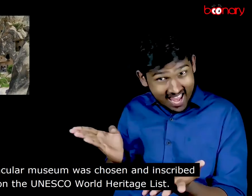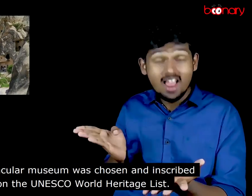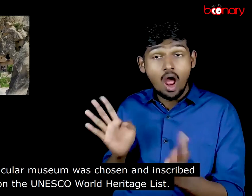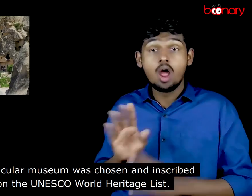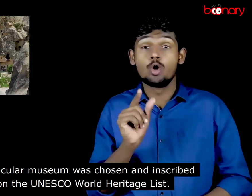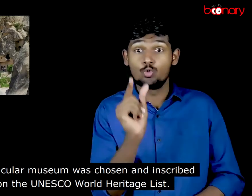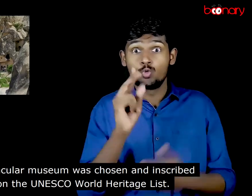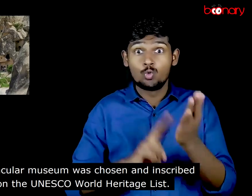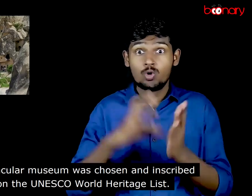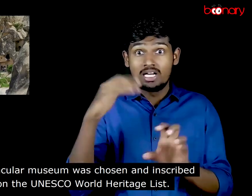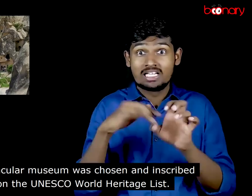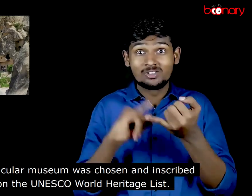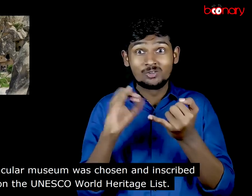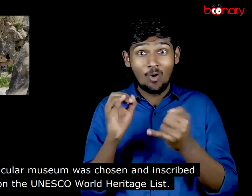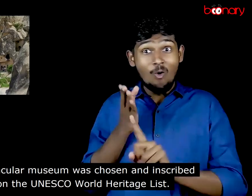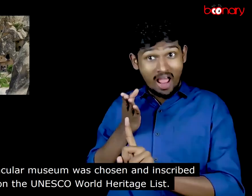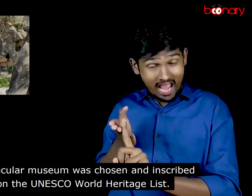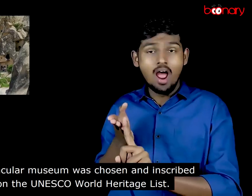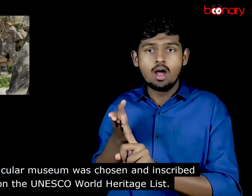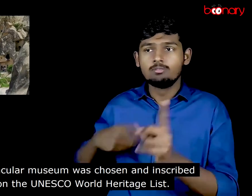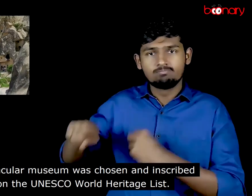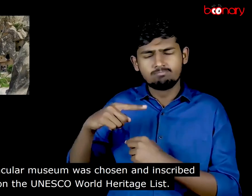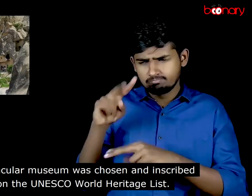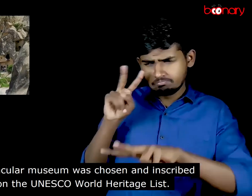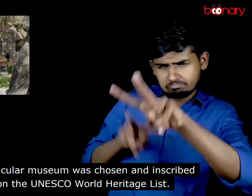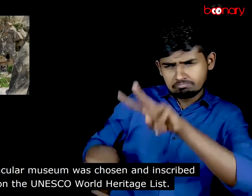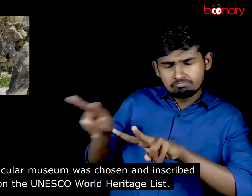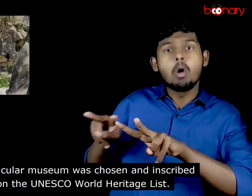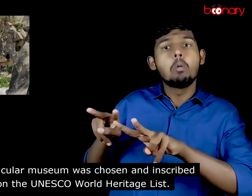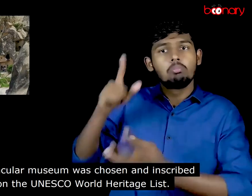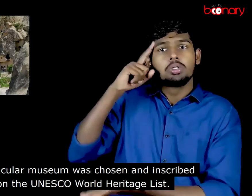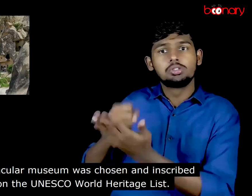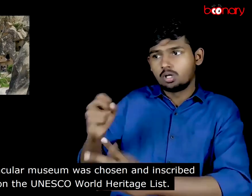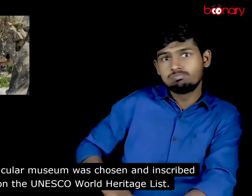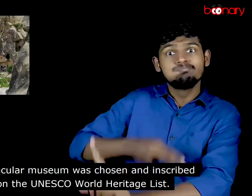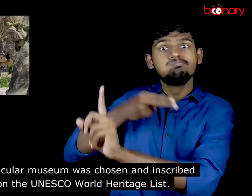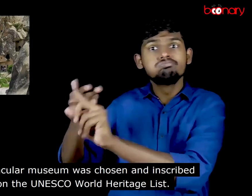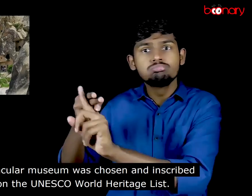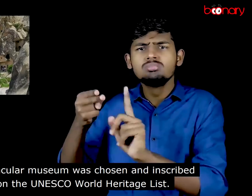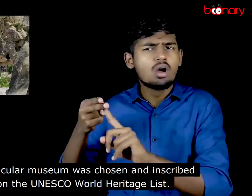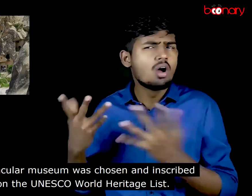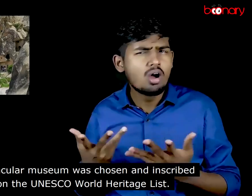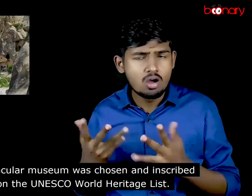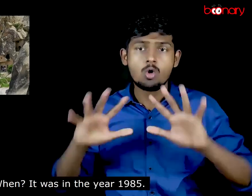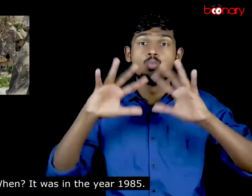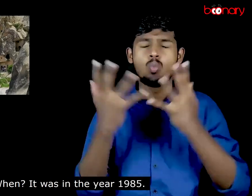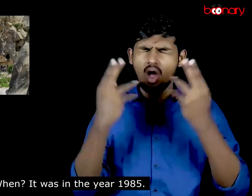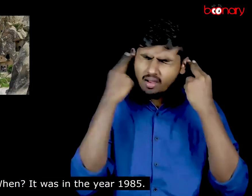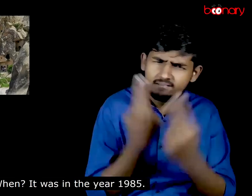inscribed to be on the UNESCO World Heritage List. When was